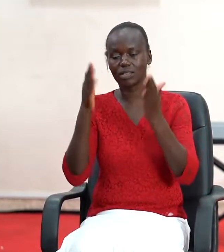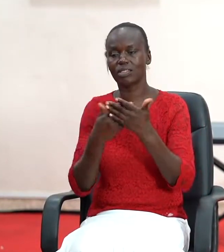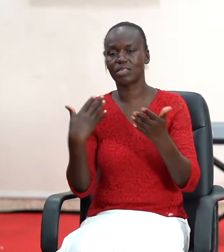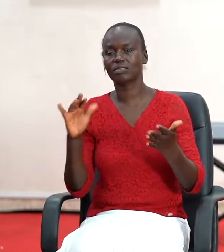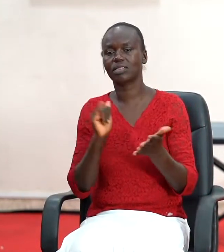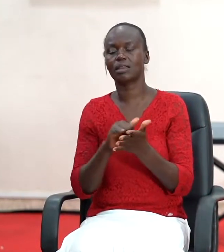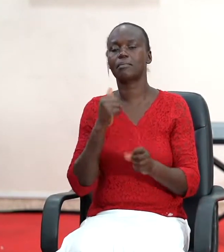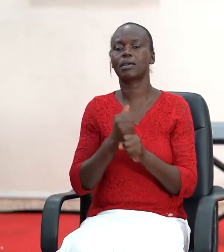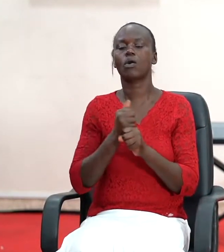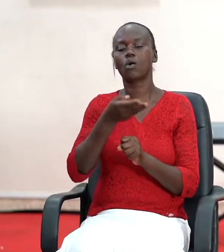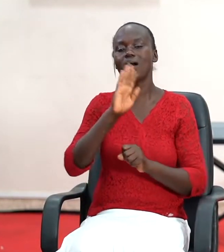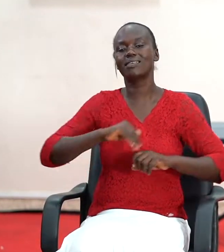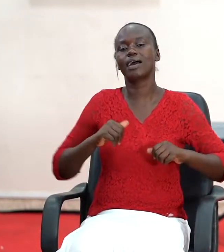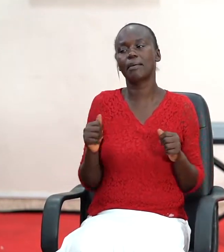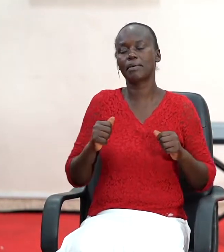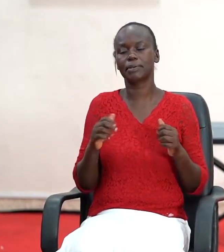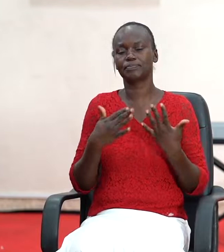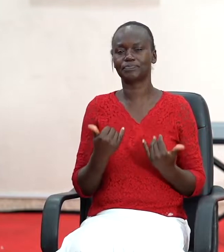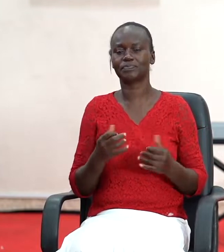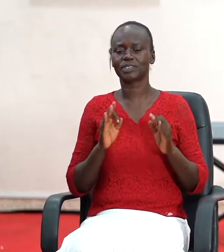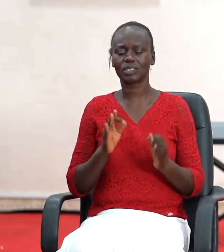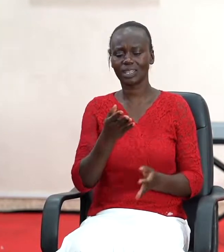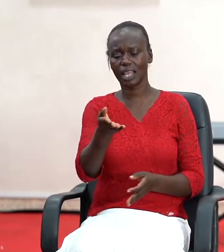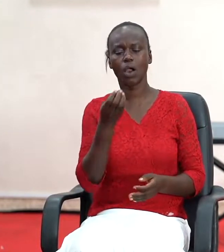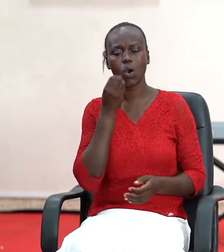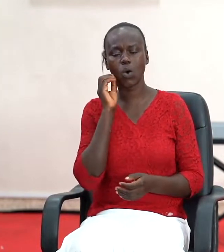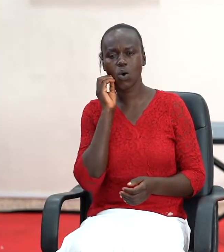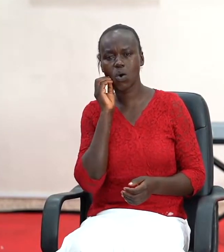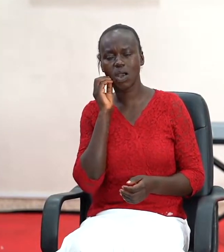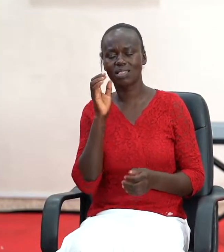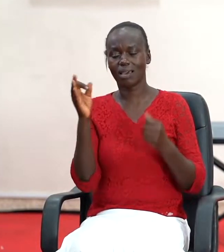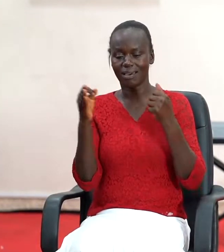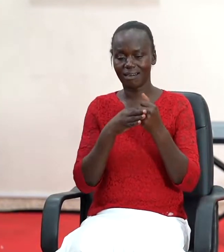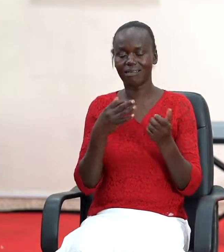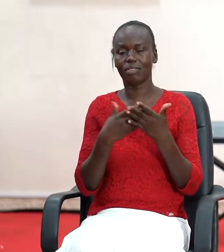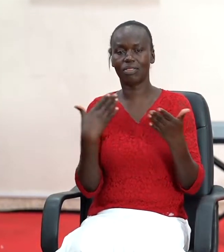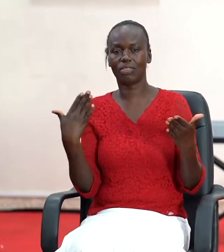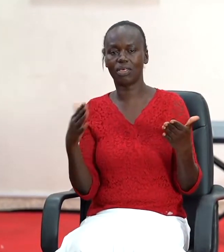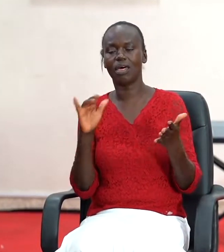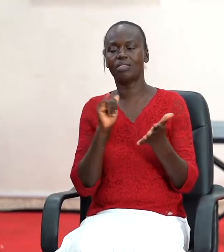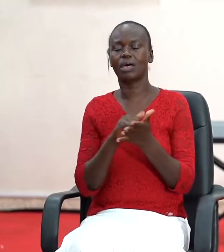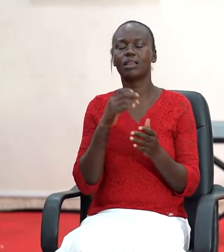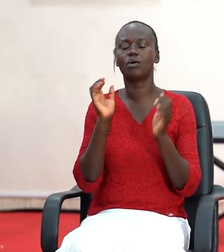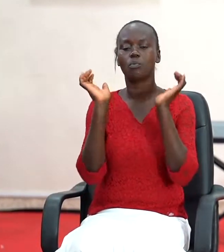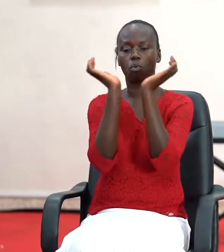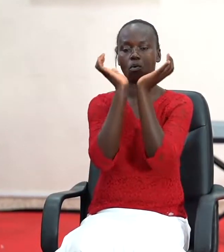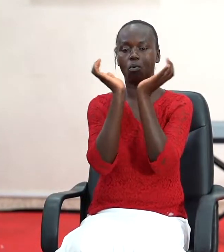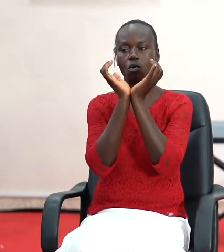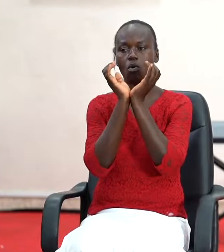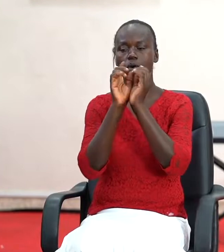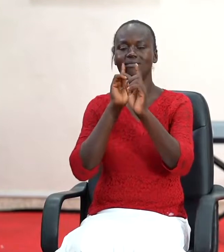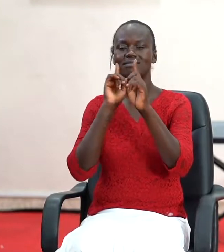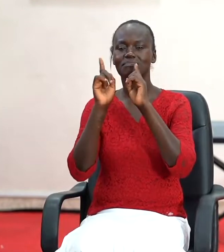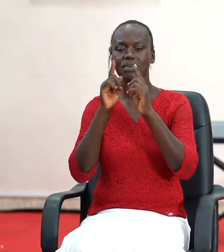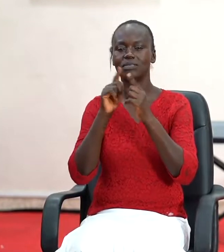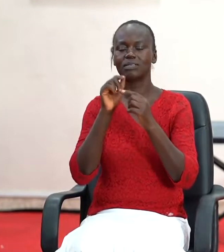that please God. So, hata ukiwa hapo home, there are 8 things ambazo Paul anabonga na